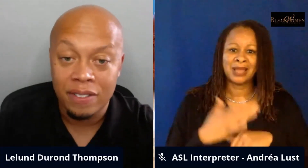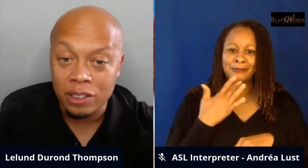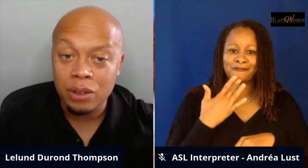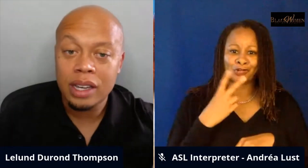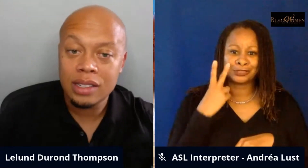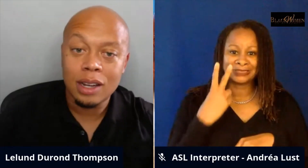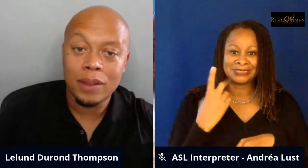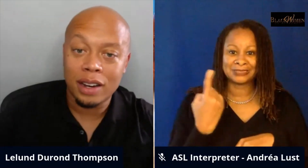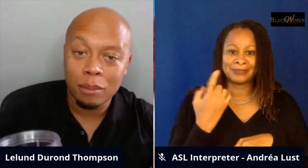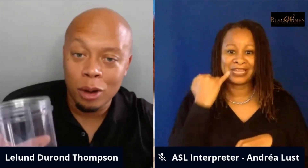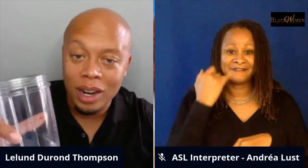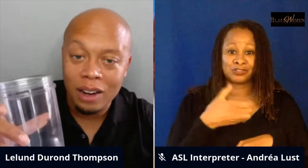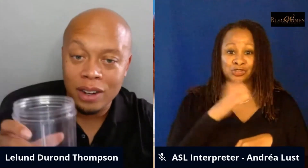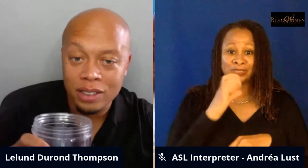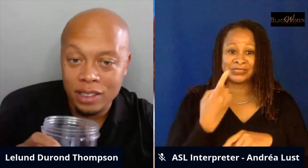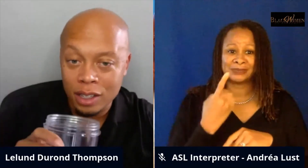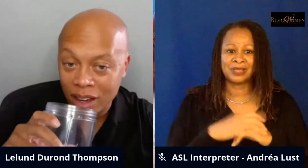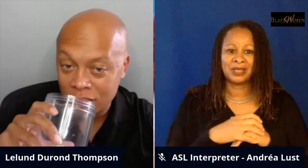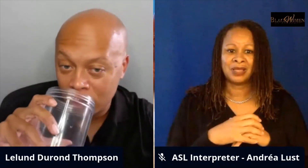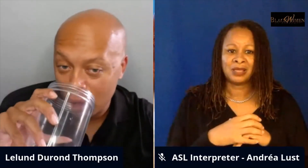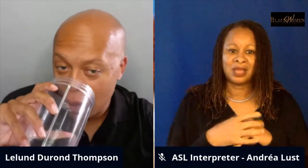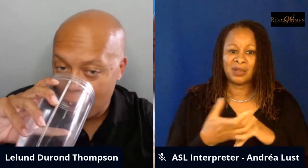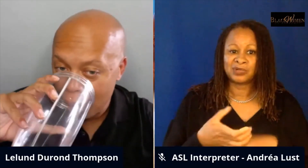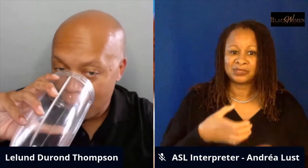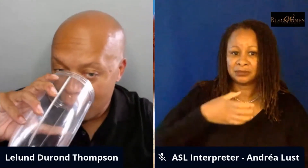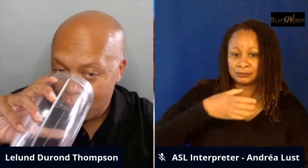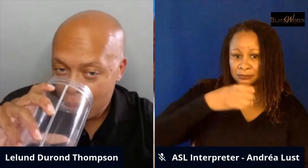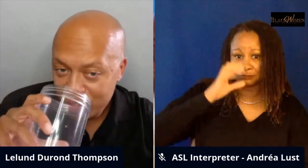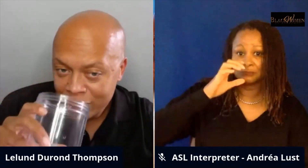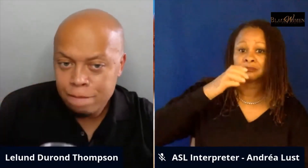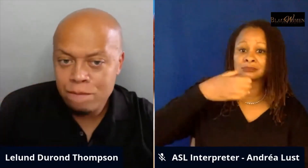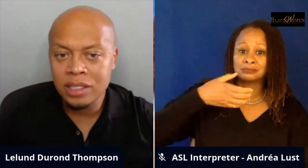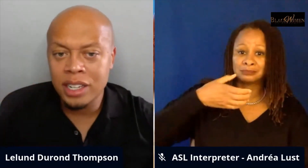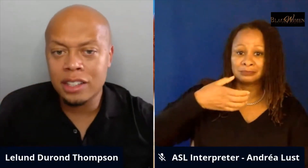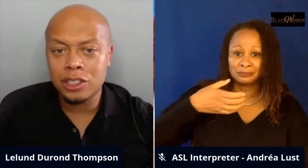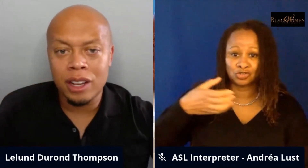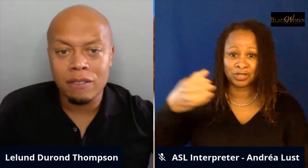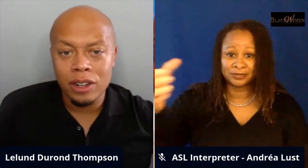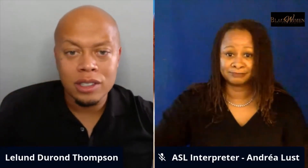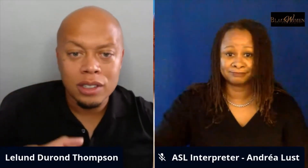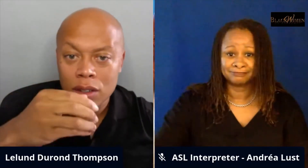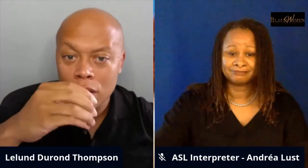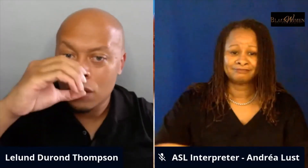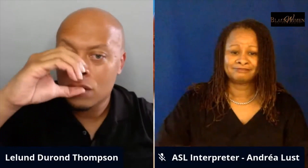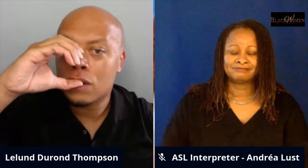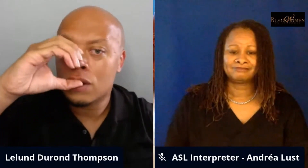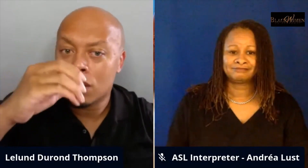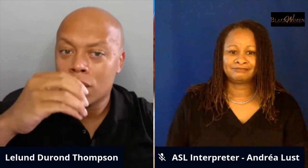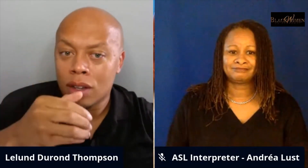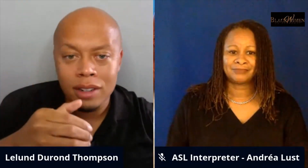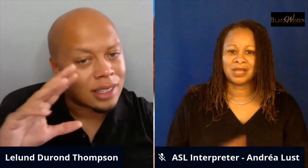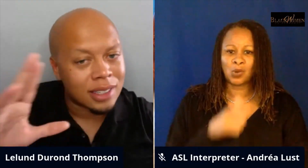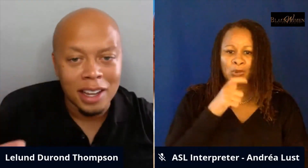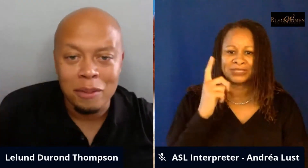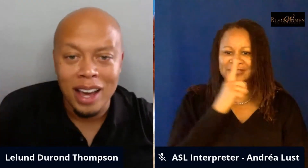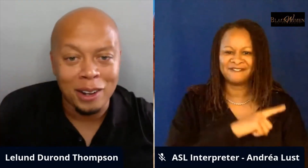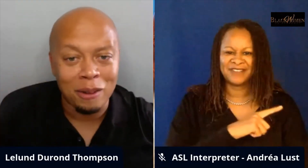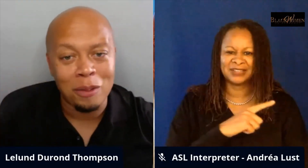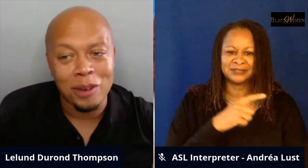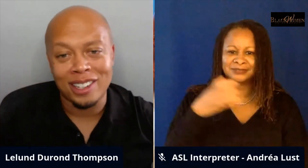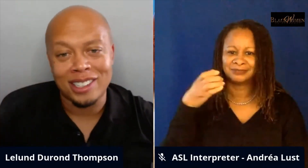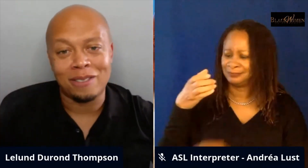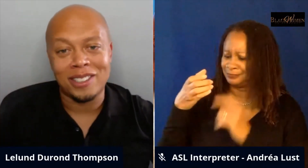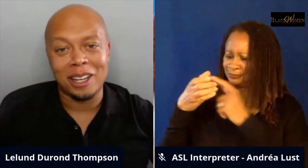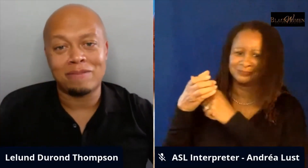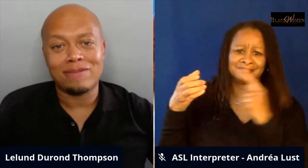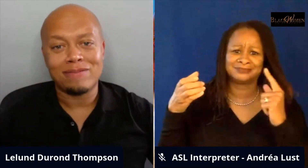somebody, if they're drinking something in a moment, I'd rather see them actually take the drink versus that's taking me out of the moment